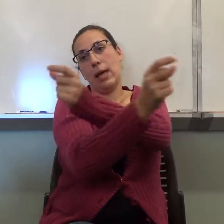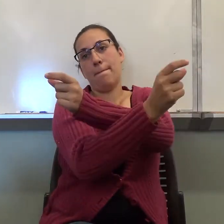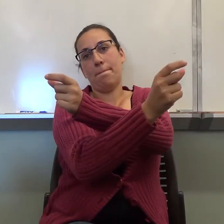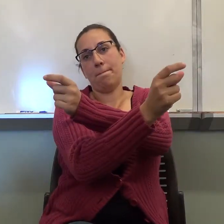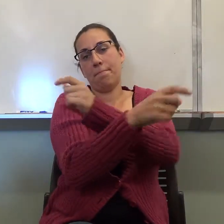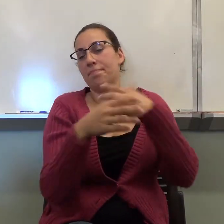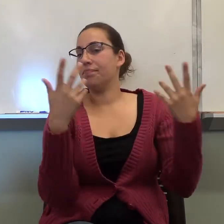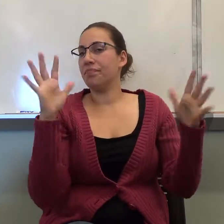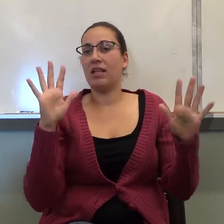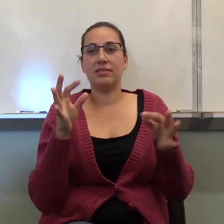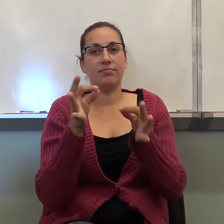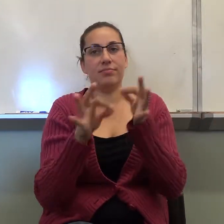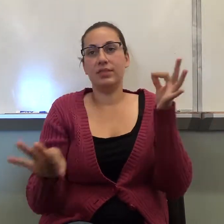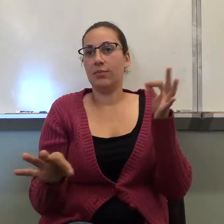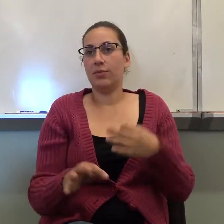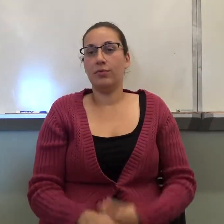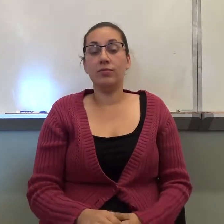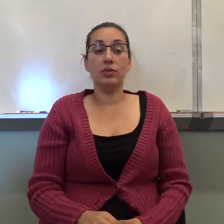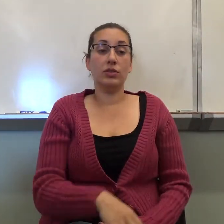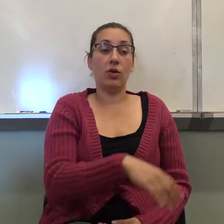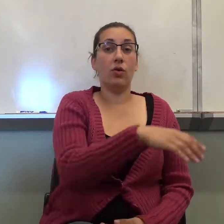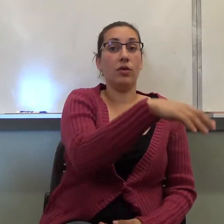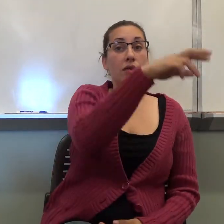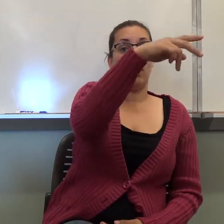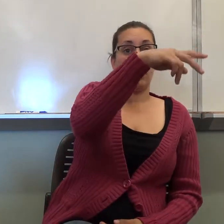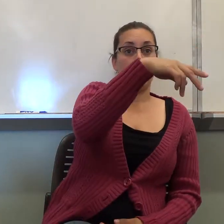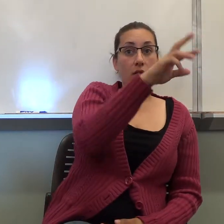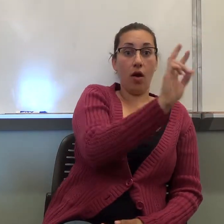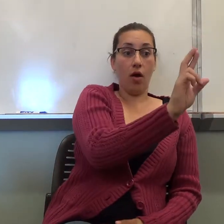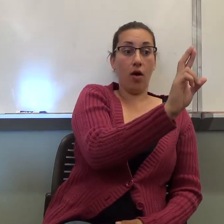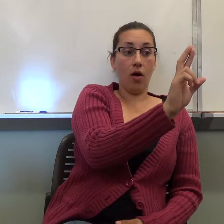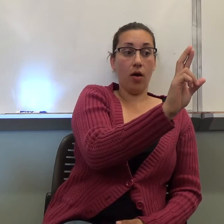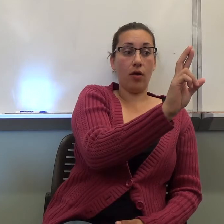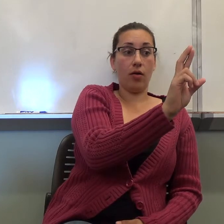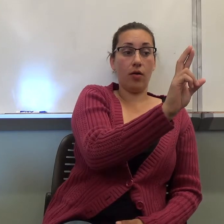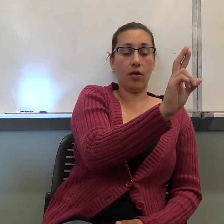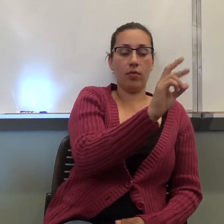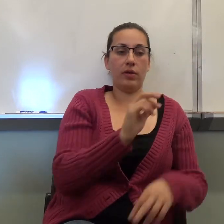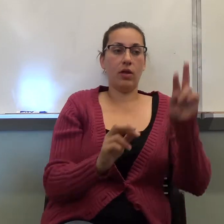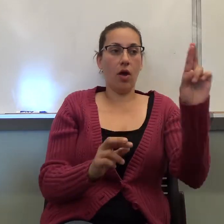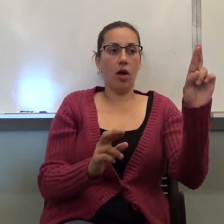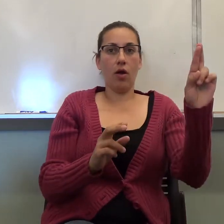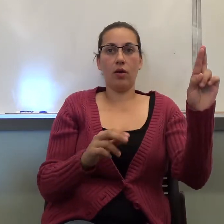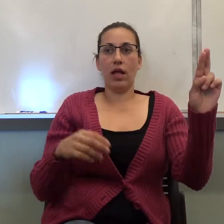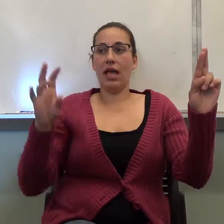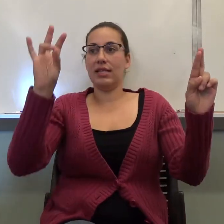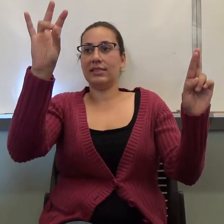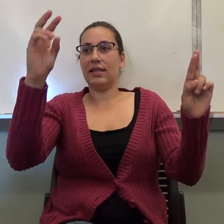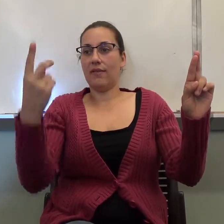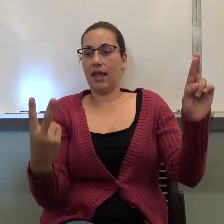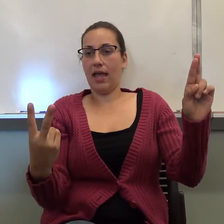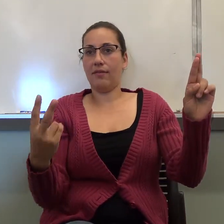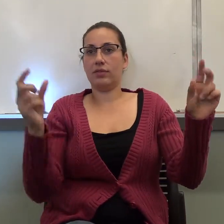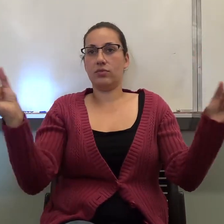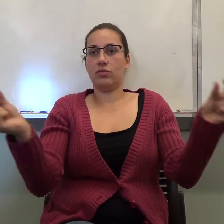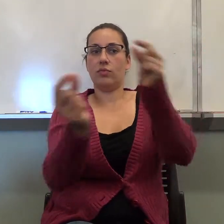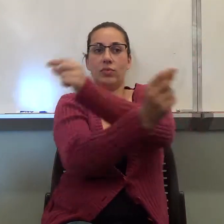22/7. And the r is going to be replaced with 7/2, but it's squared. So put parentheses around it,